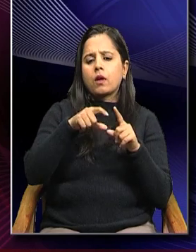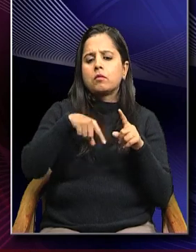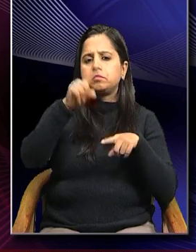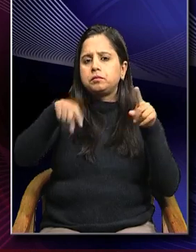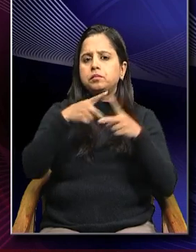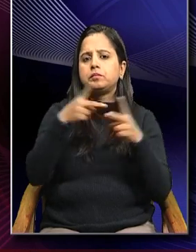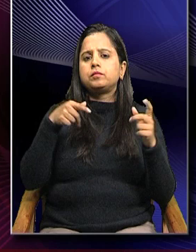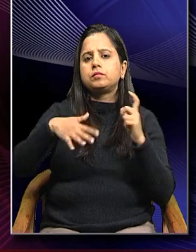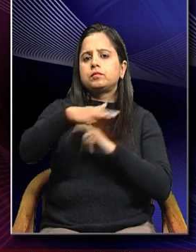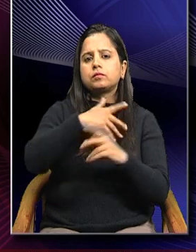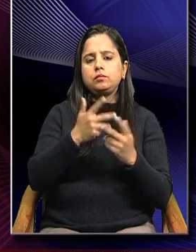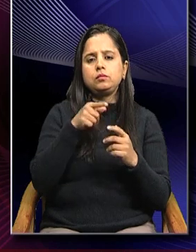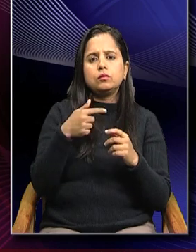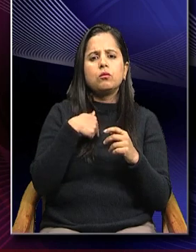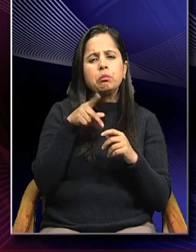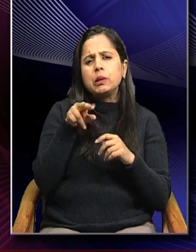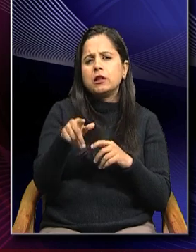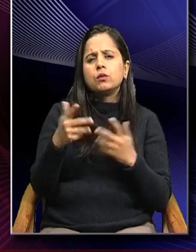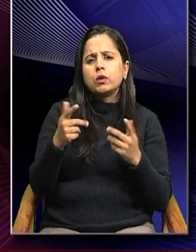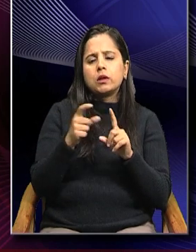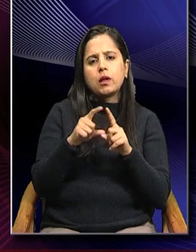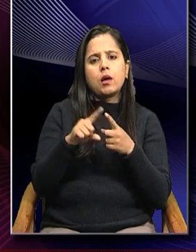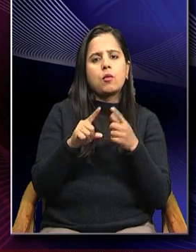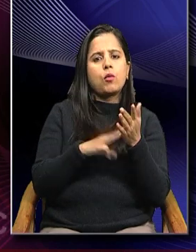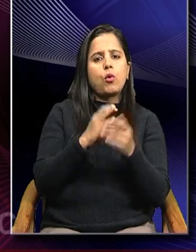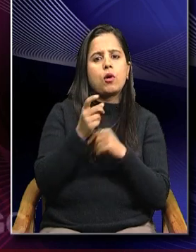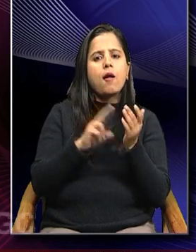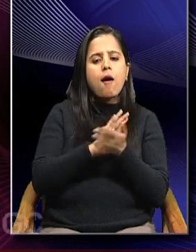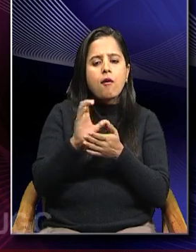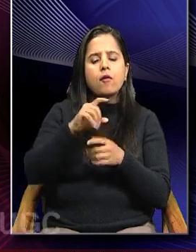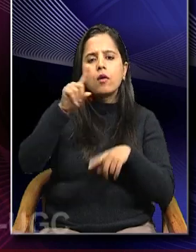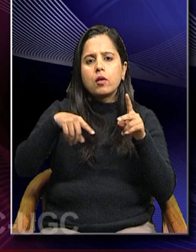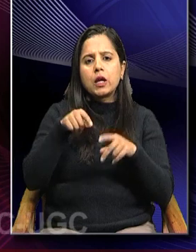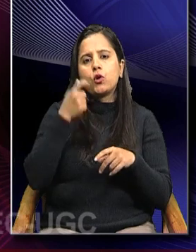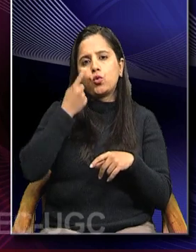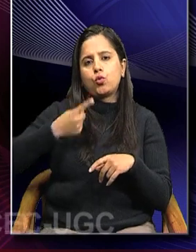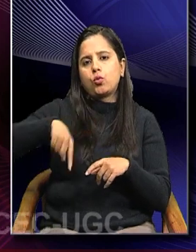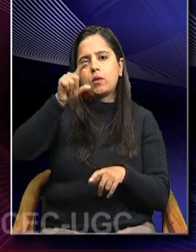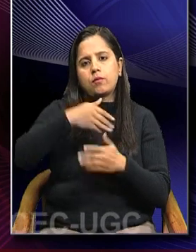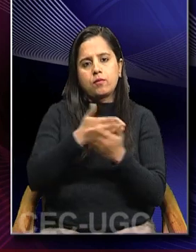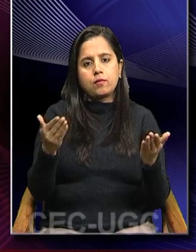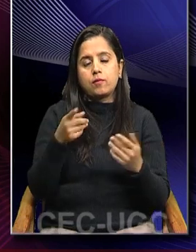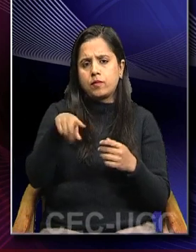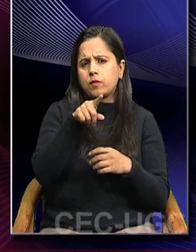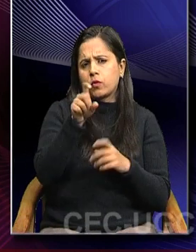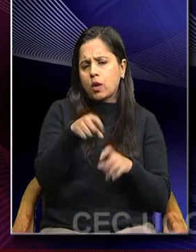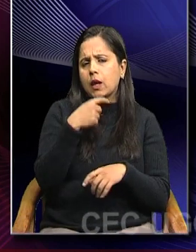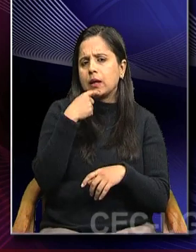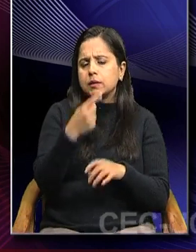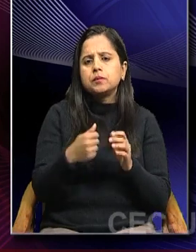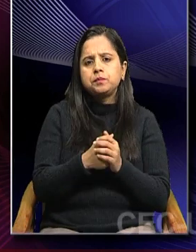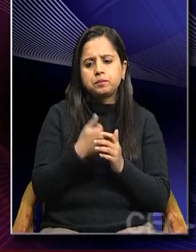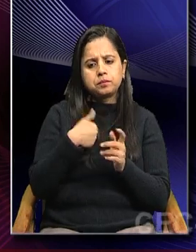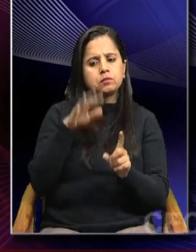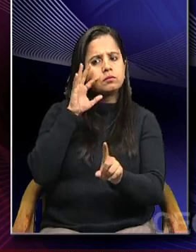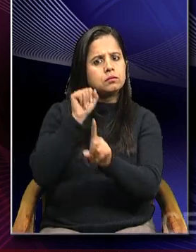environment. What exactly we mean by this demographic environment? It is a study of human population. You can say that we are going to